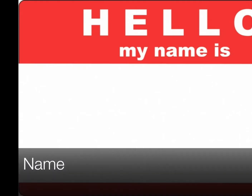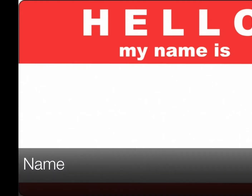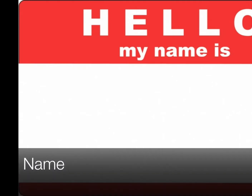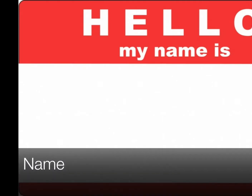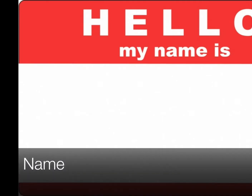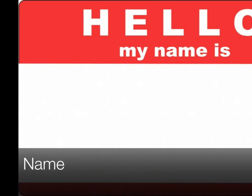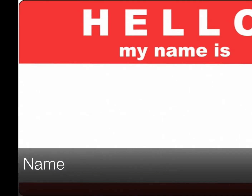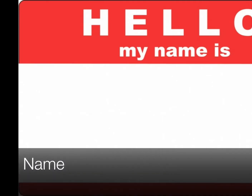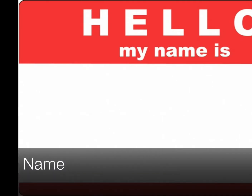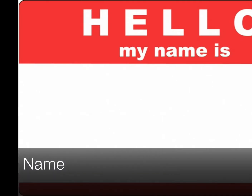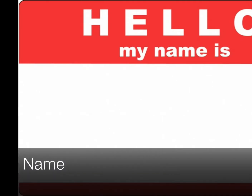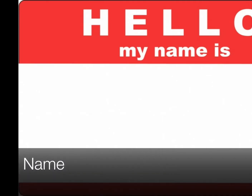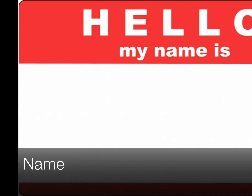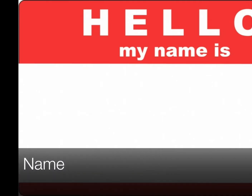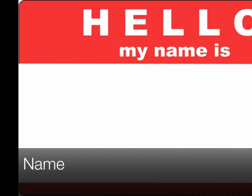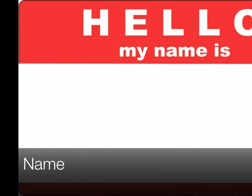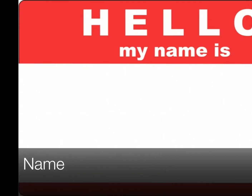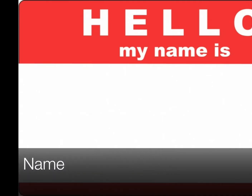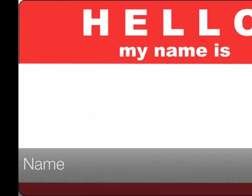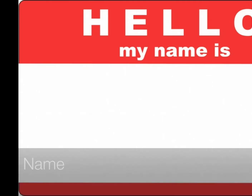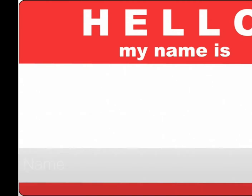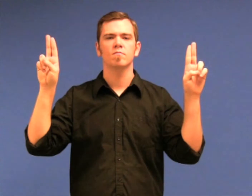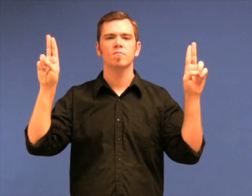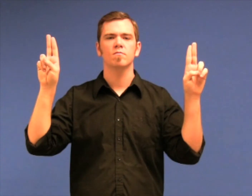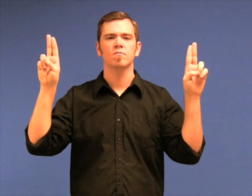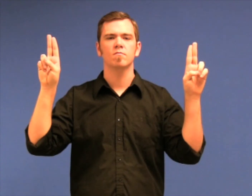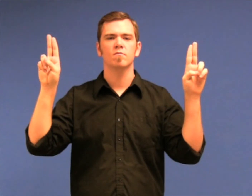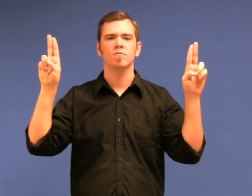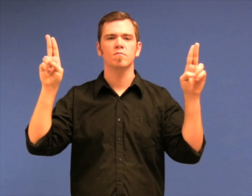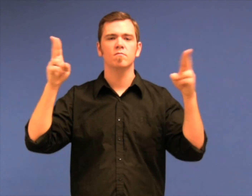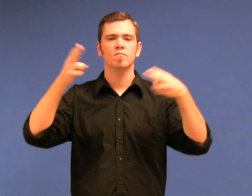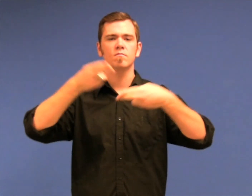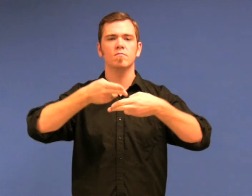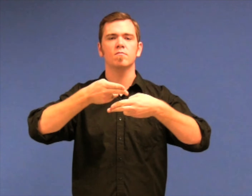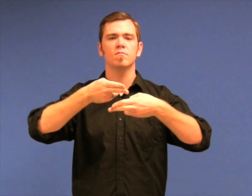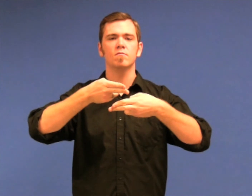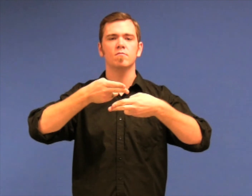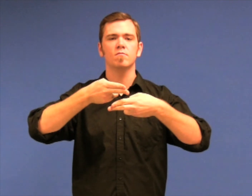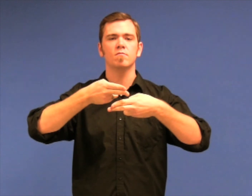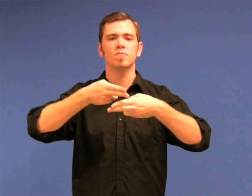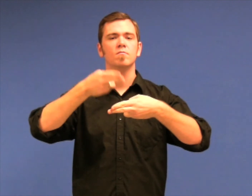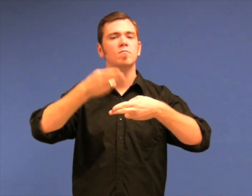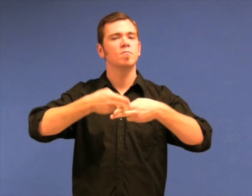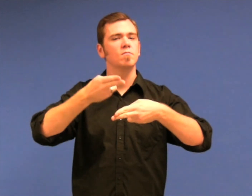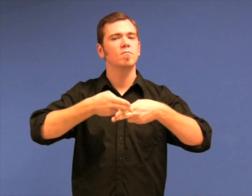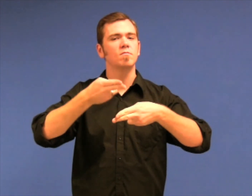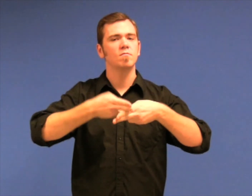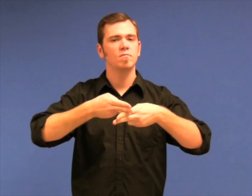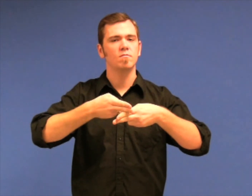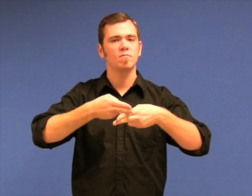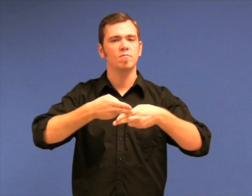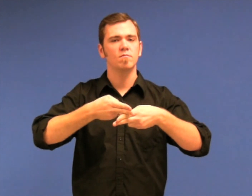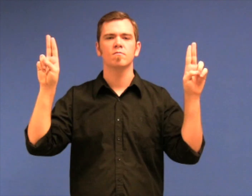Now the sign for name, this is review, we've learned this before, is just a tap. Name.